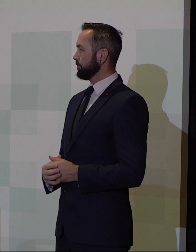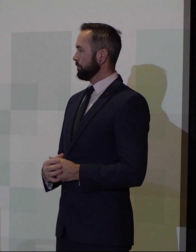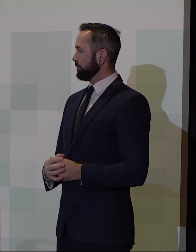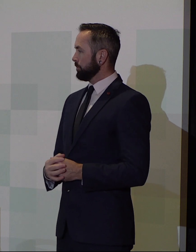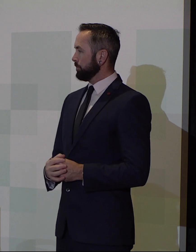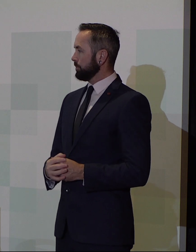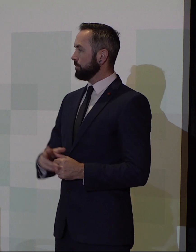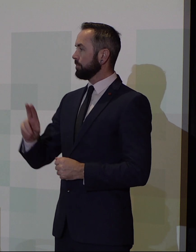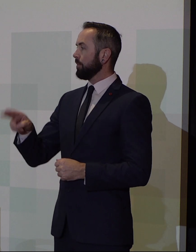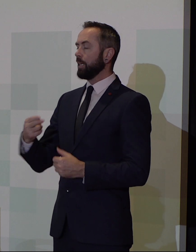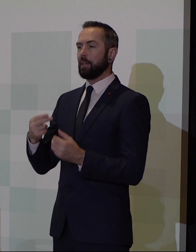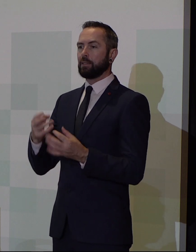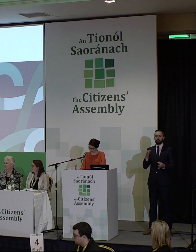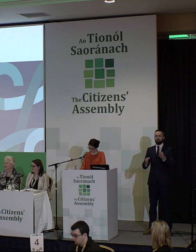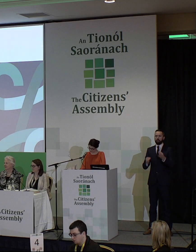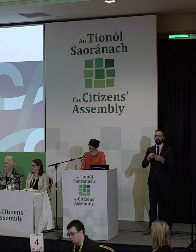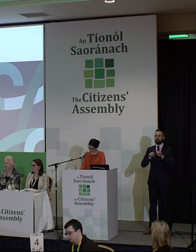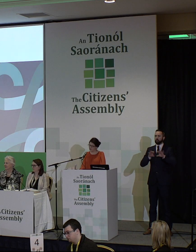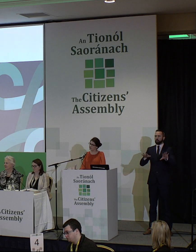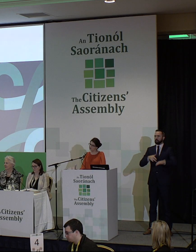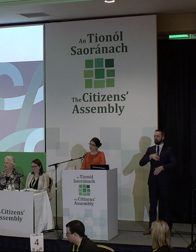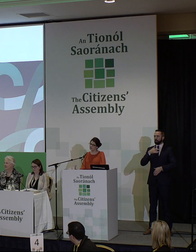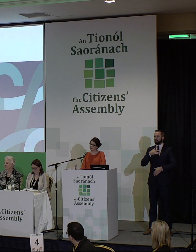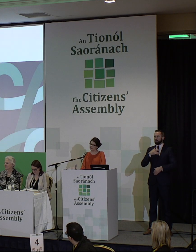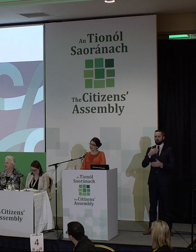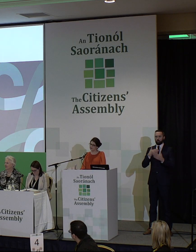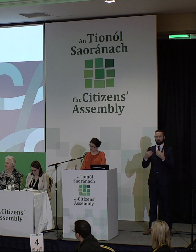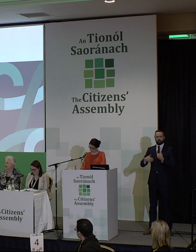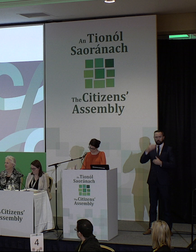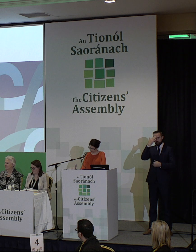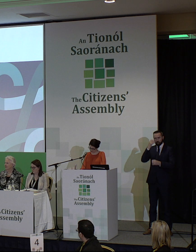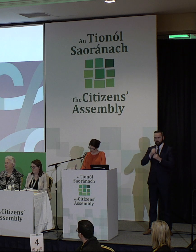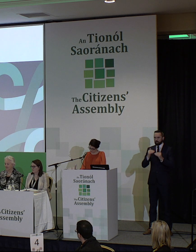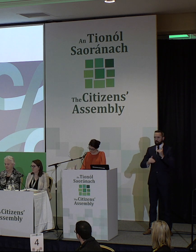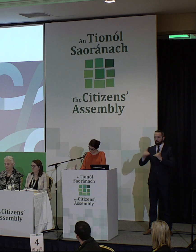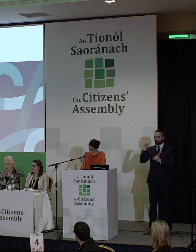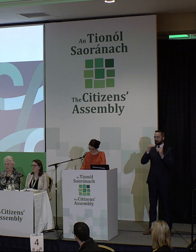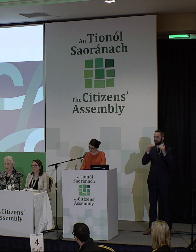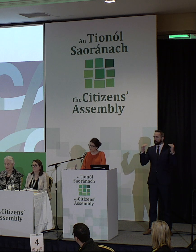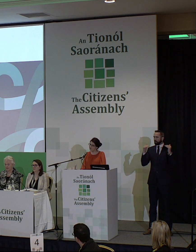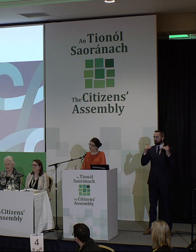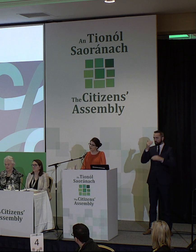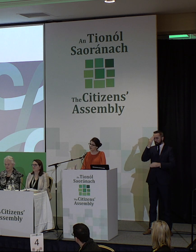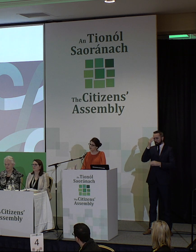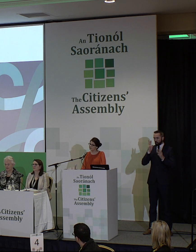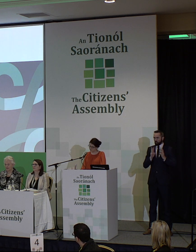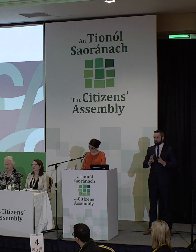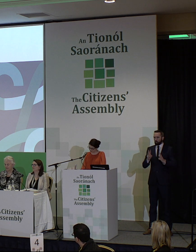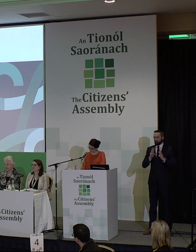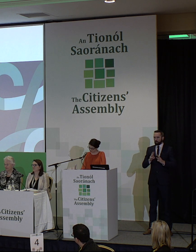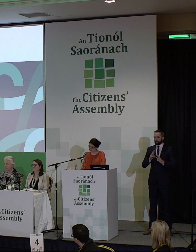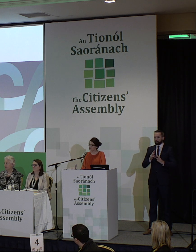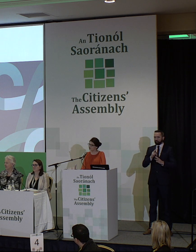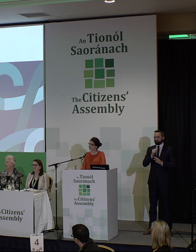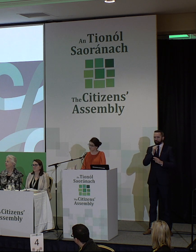So next, politics and public life. So what do we know at a high level here? Well, we know that women are